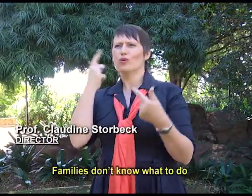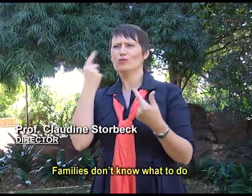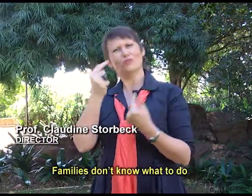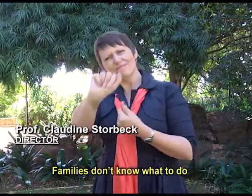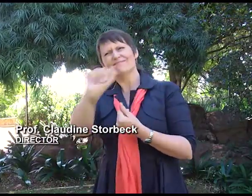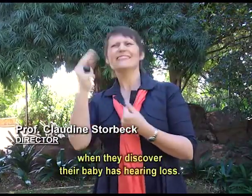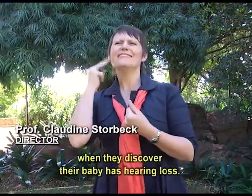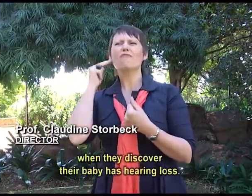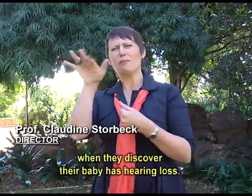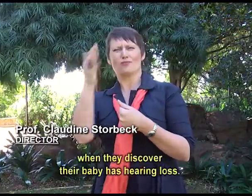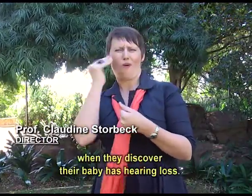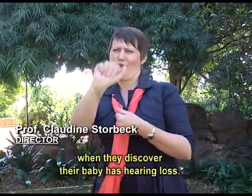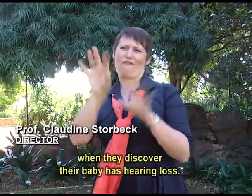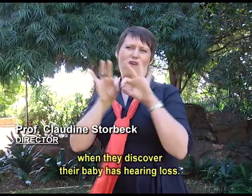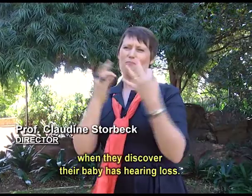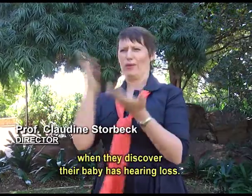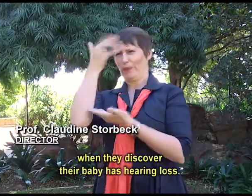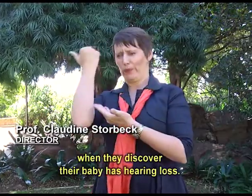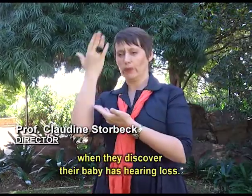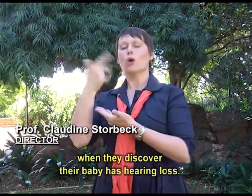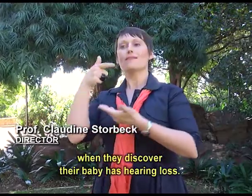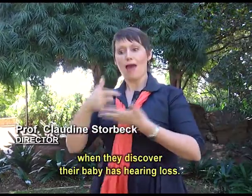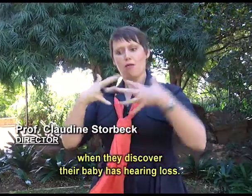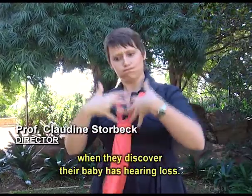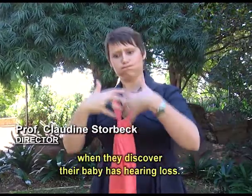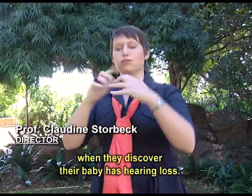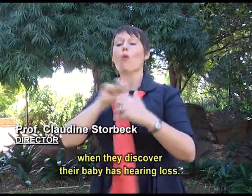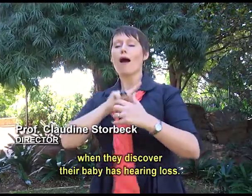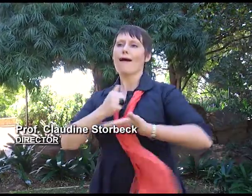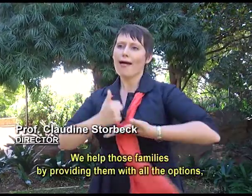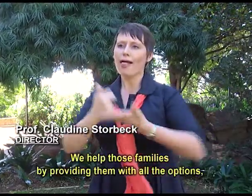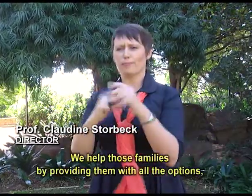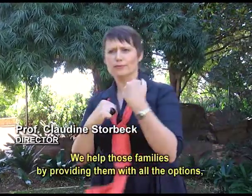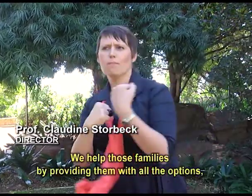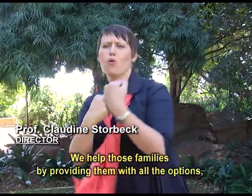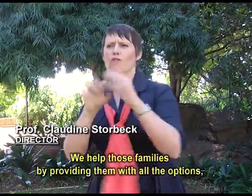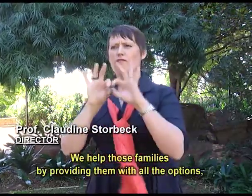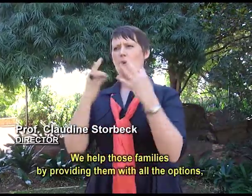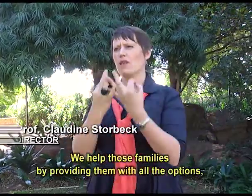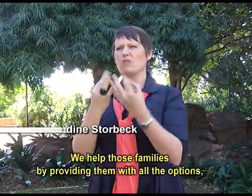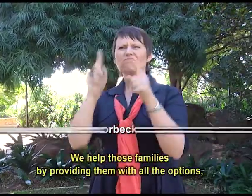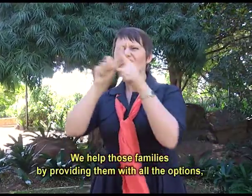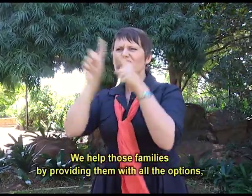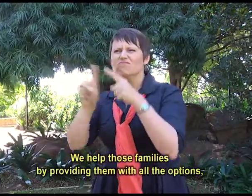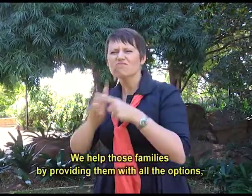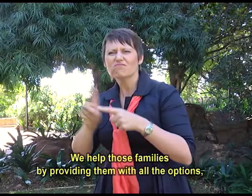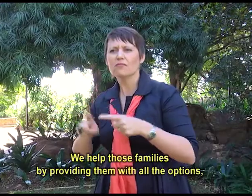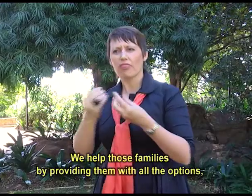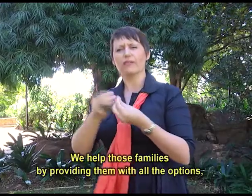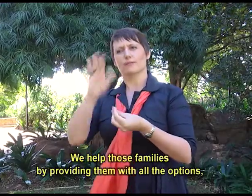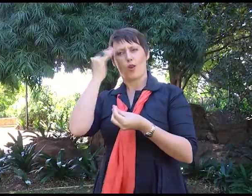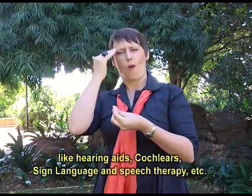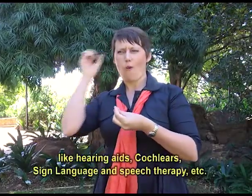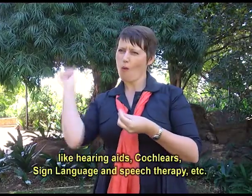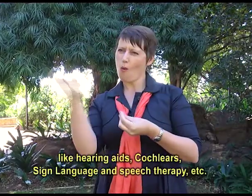Families don't know what to do when they discover their baby has hearing loss. We help those families by providing them with all